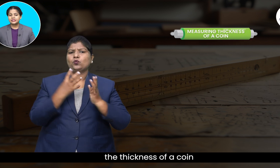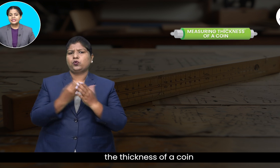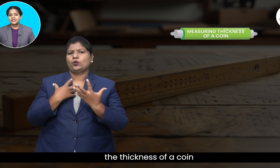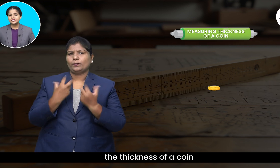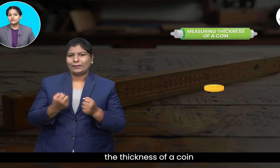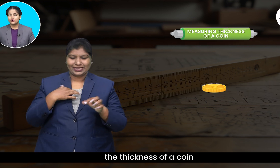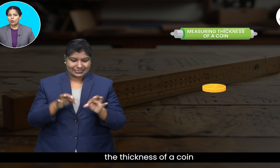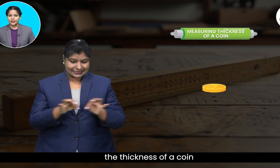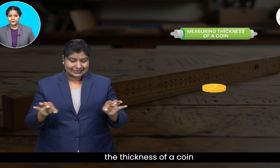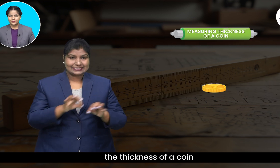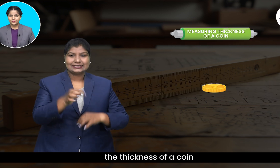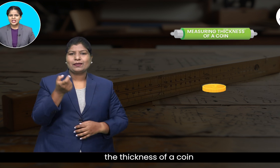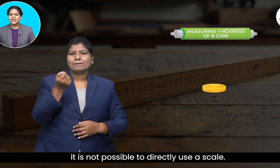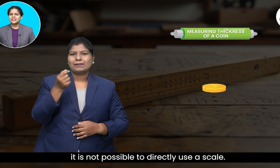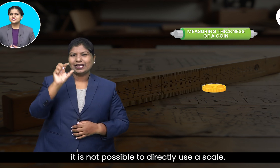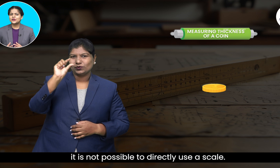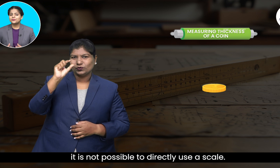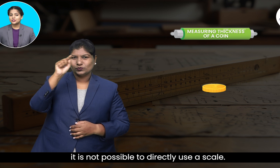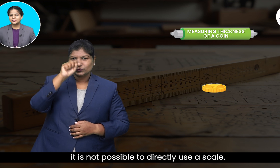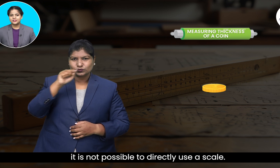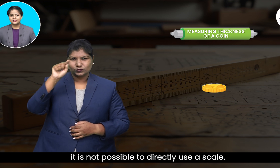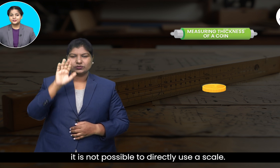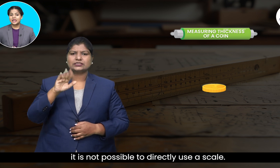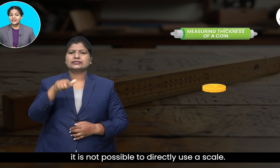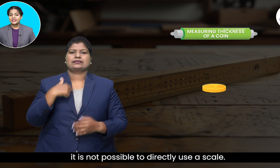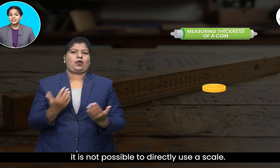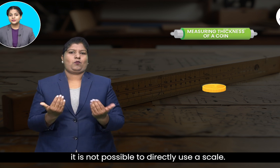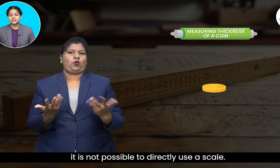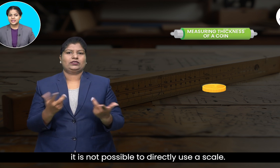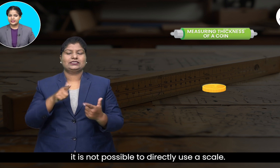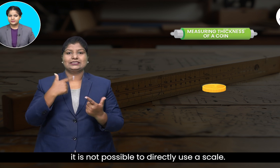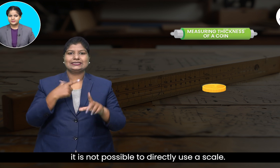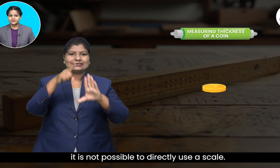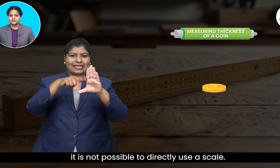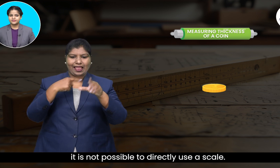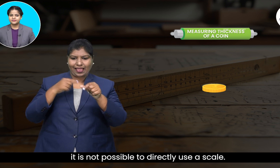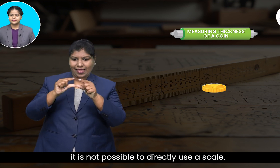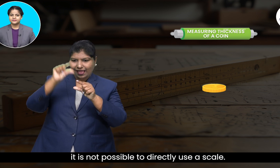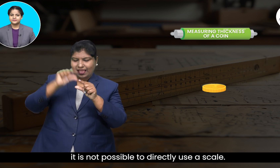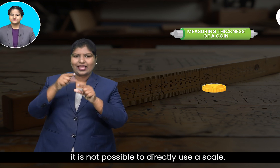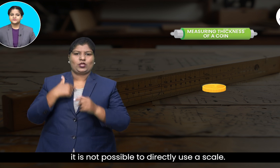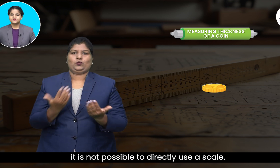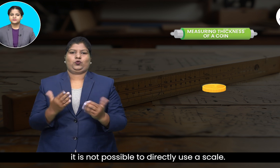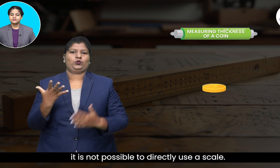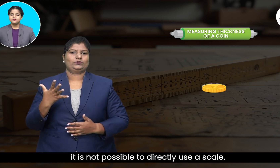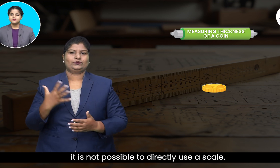measure the thickness of a coin, it is not possible to directly use a scale.